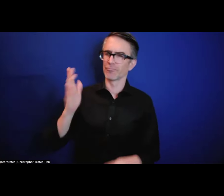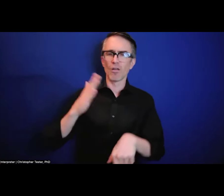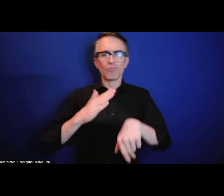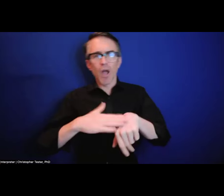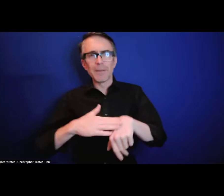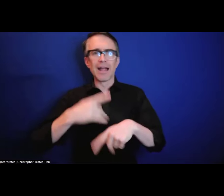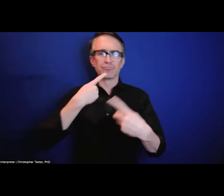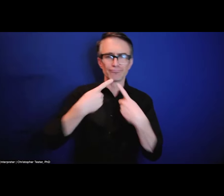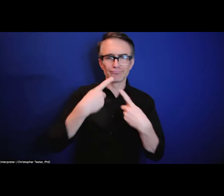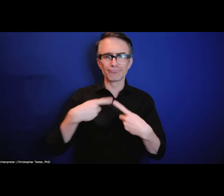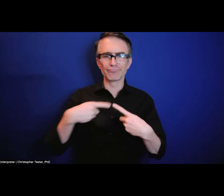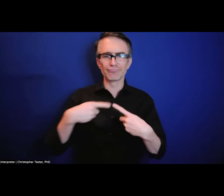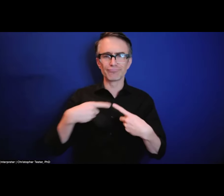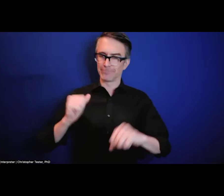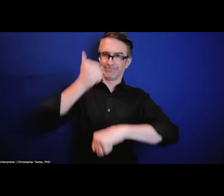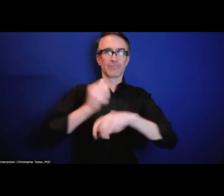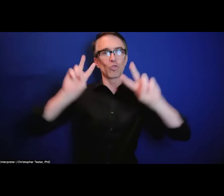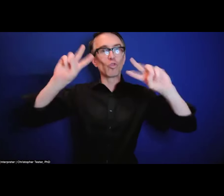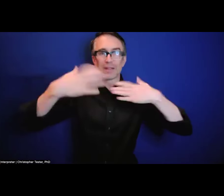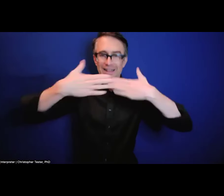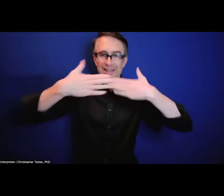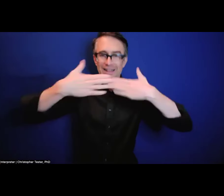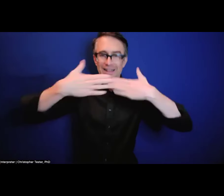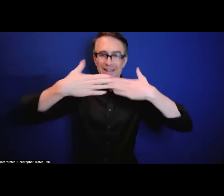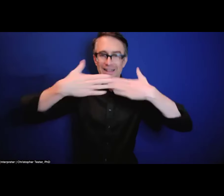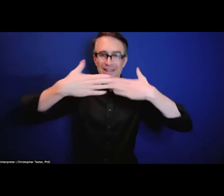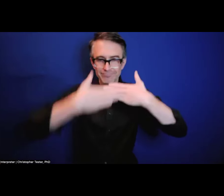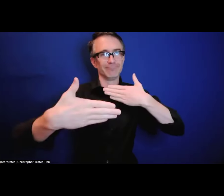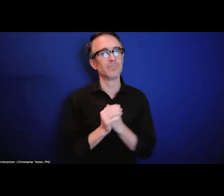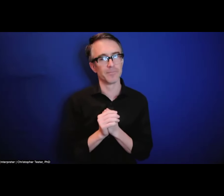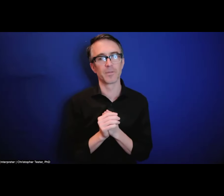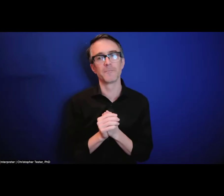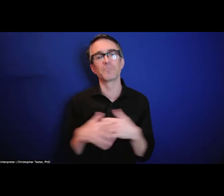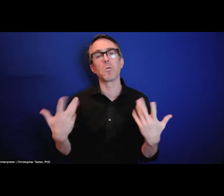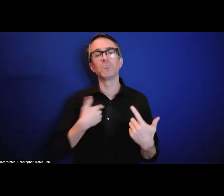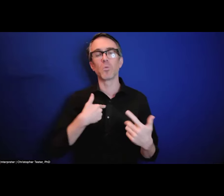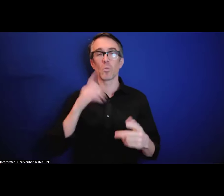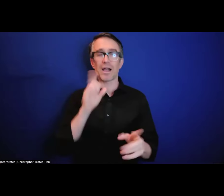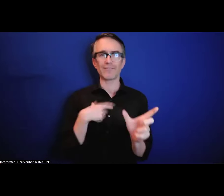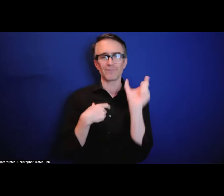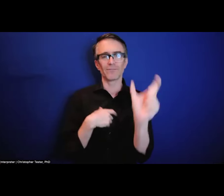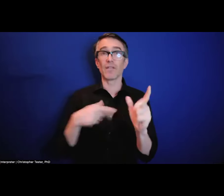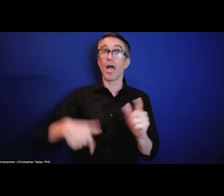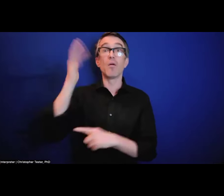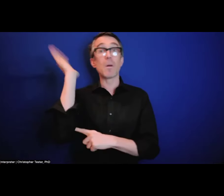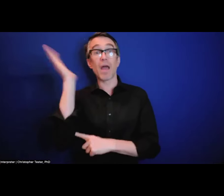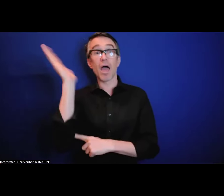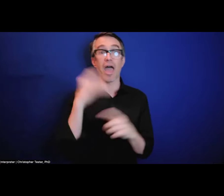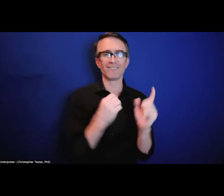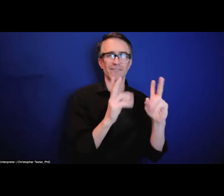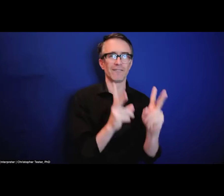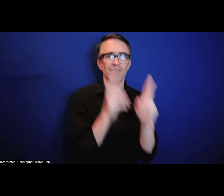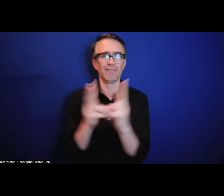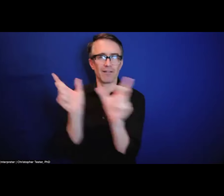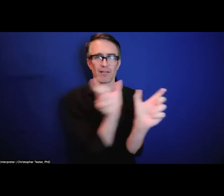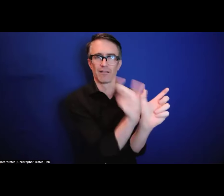We will be dividing this webinar into several parts. And in the first part of this discussion, framed